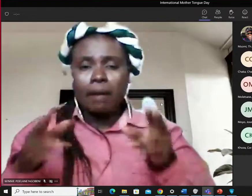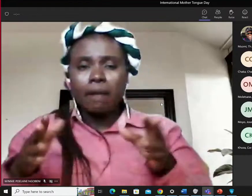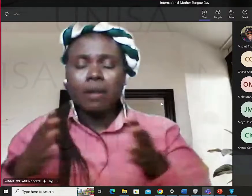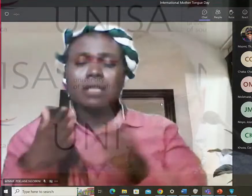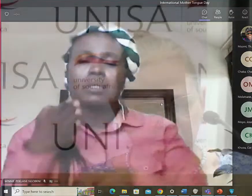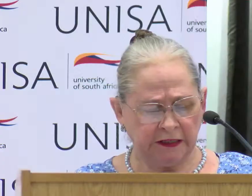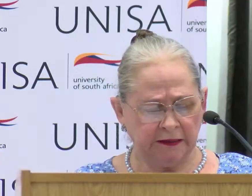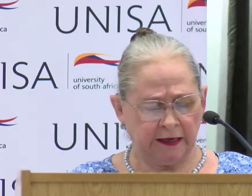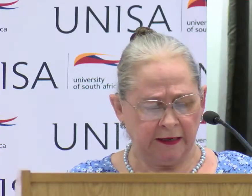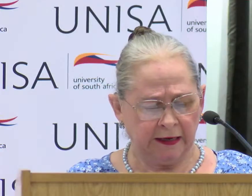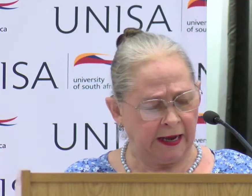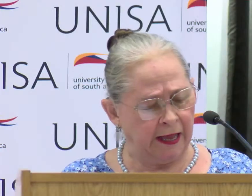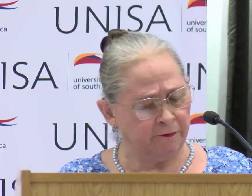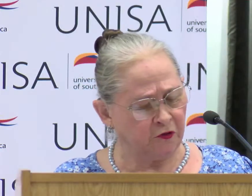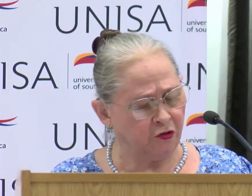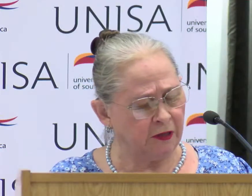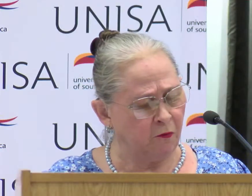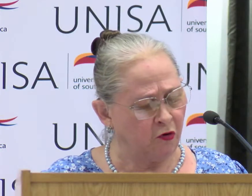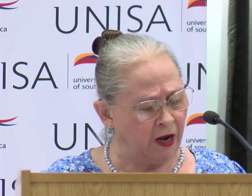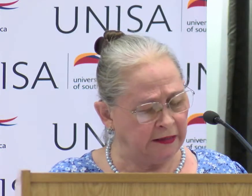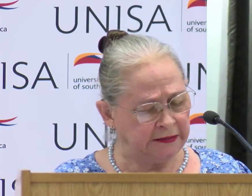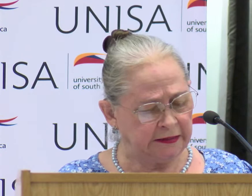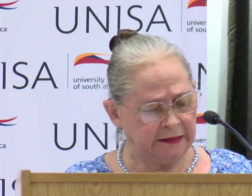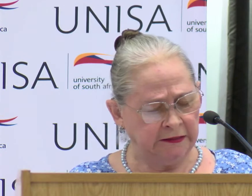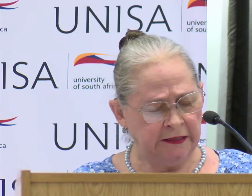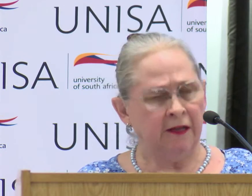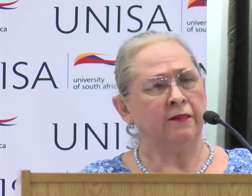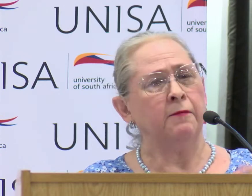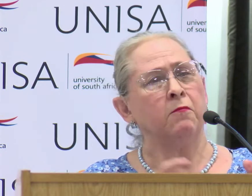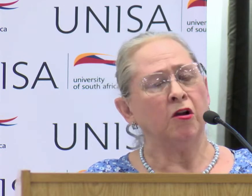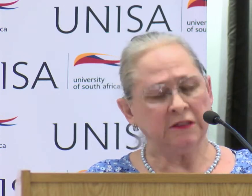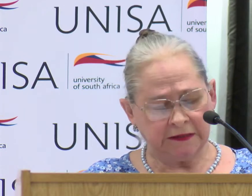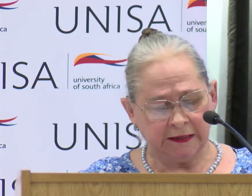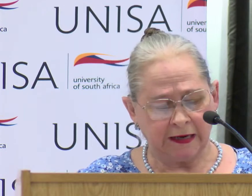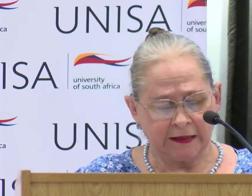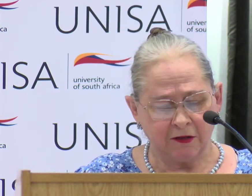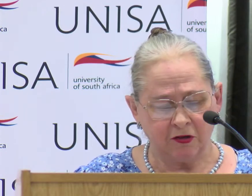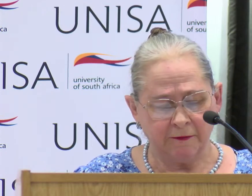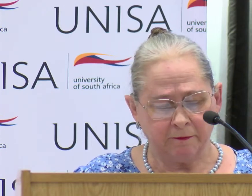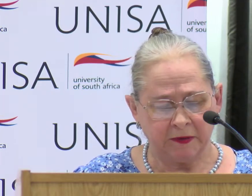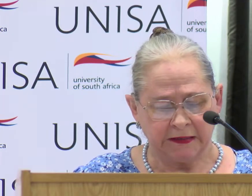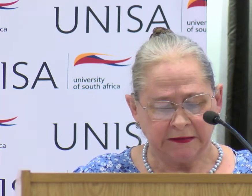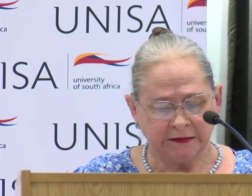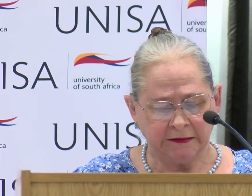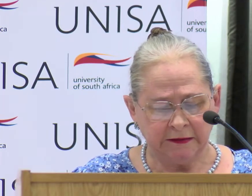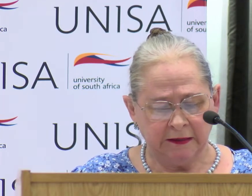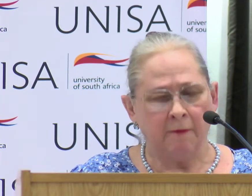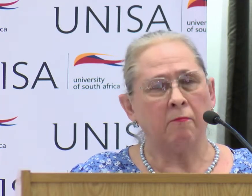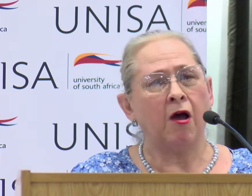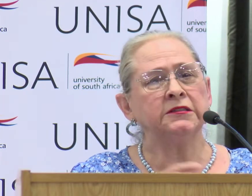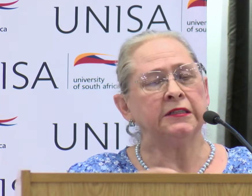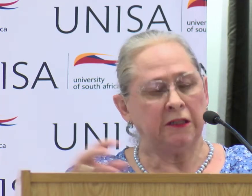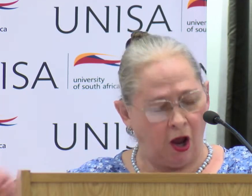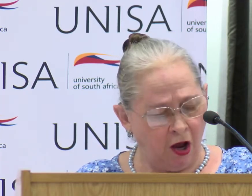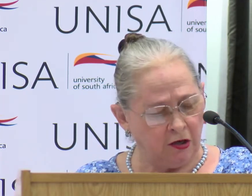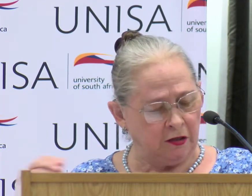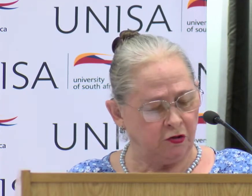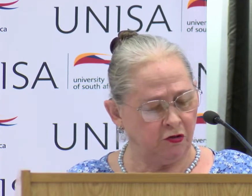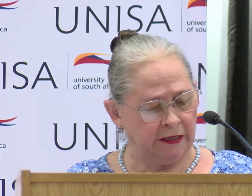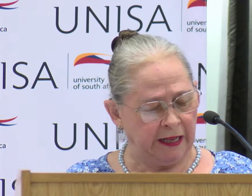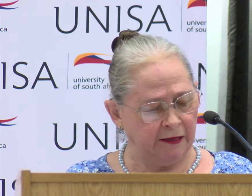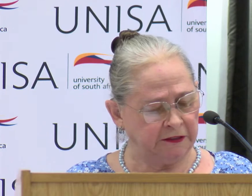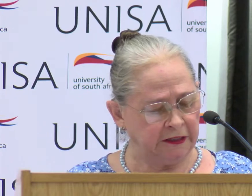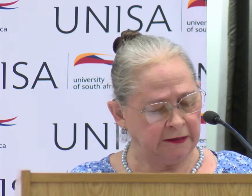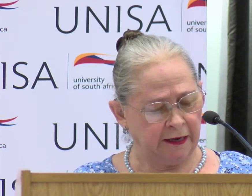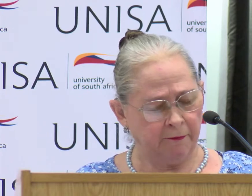when the deaf children came to the monastery, the monks and Catholic priests passed it on